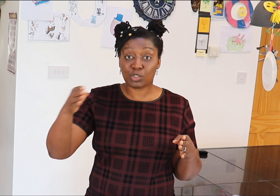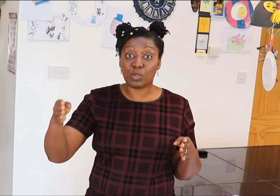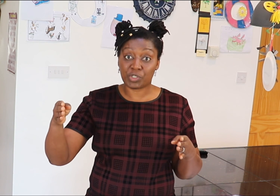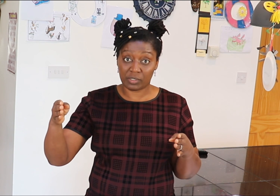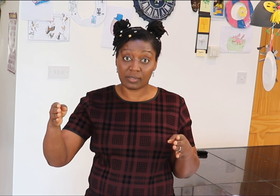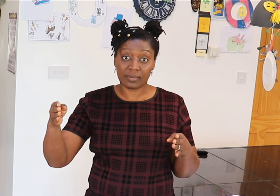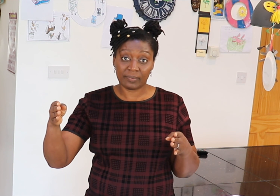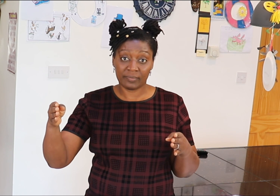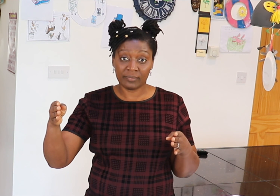solutions.